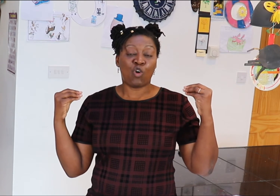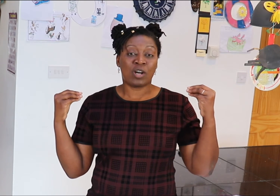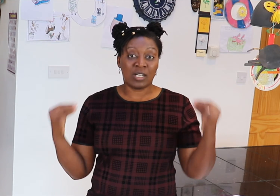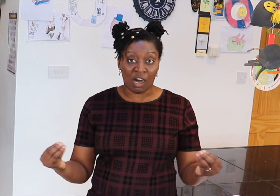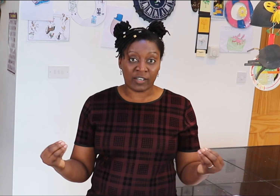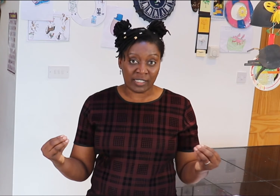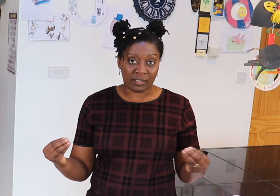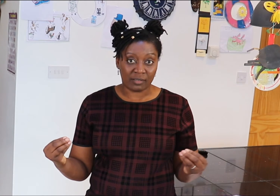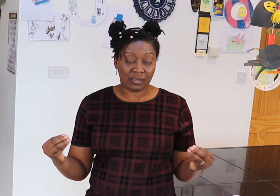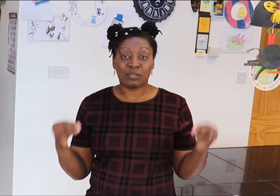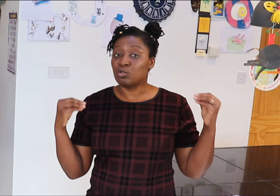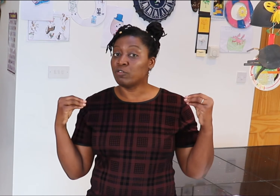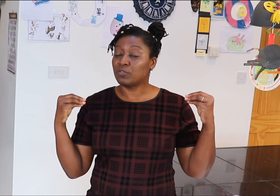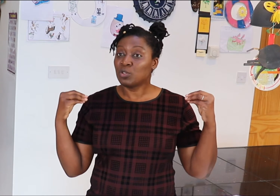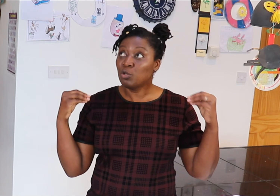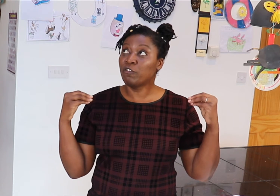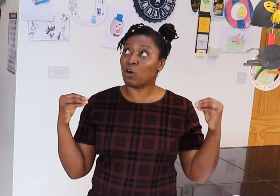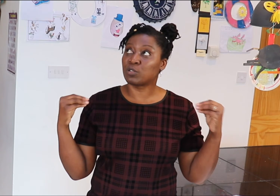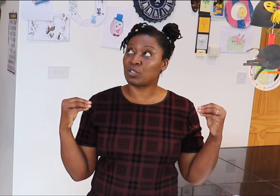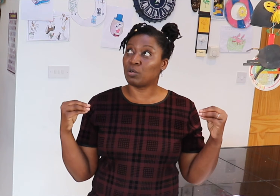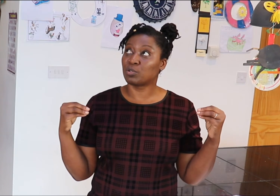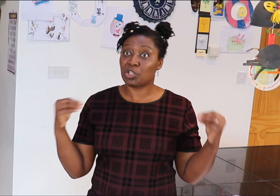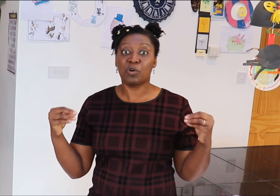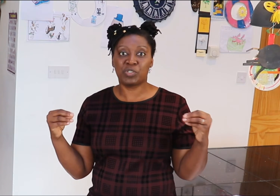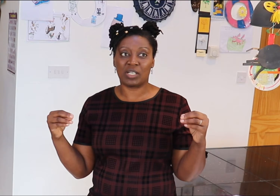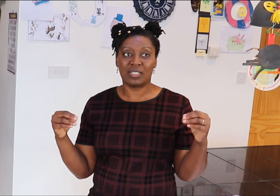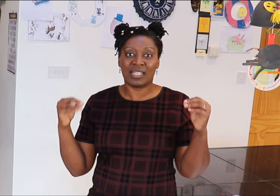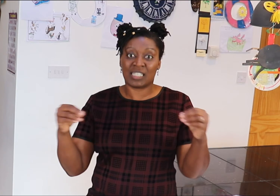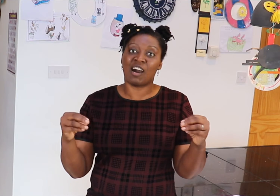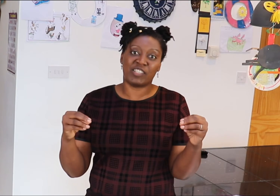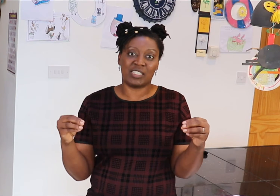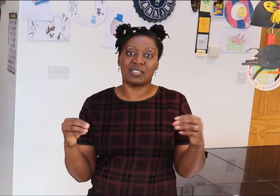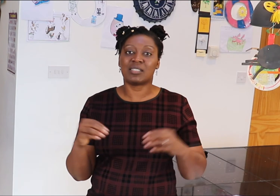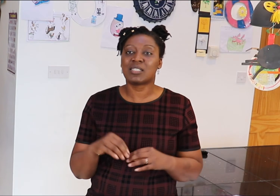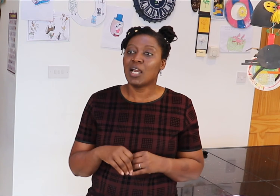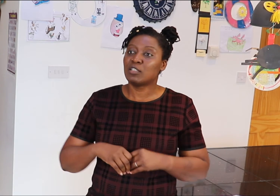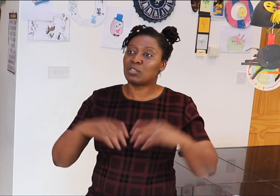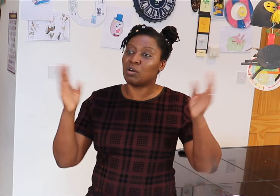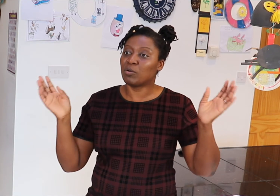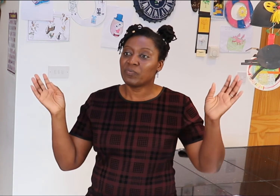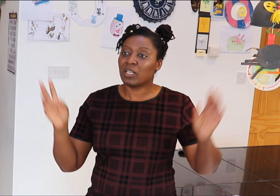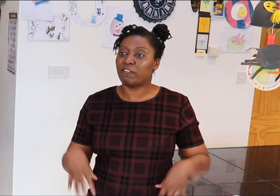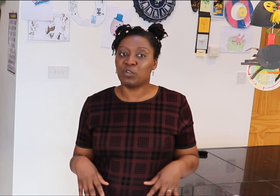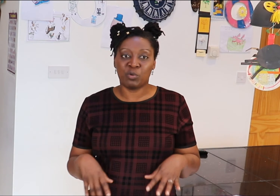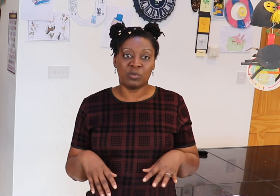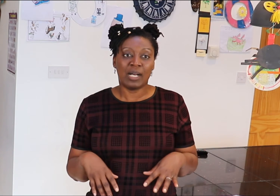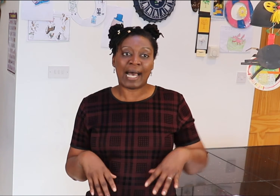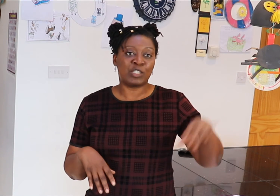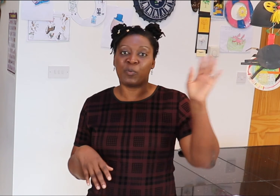your guardians. You've also chosen the guardians. So if you